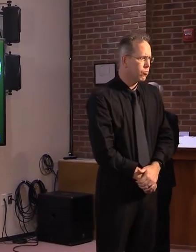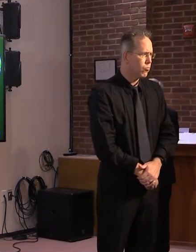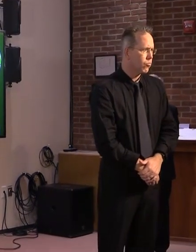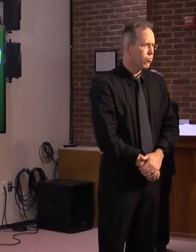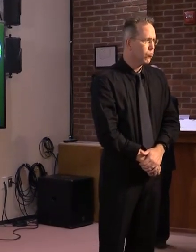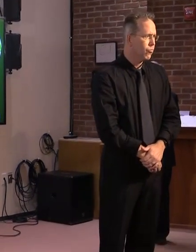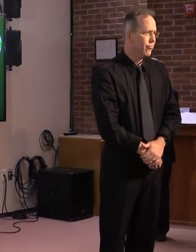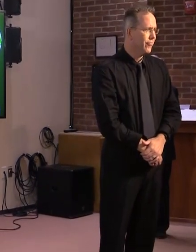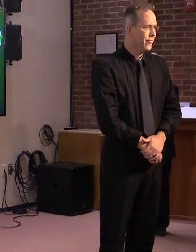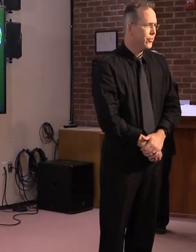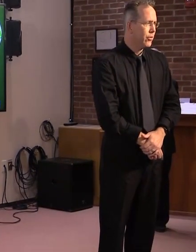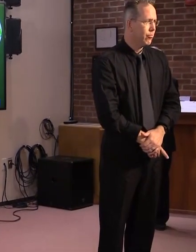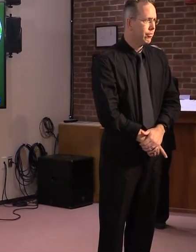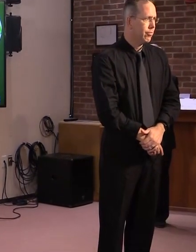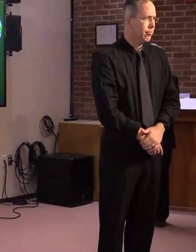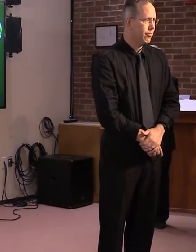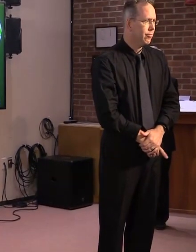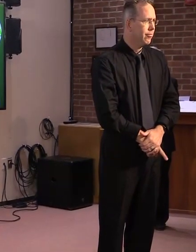Steve, NEKTV?